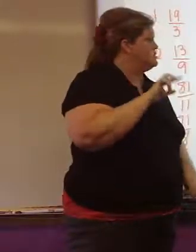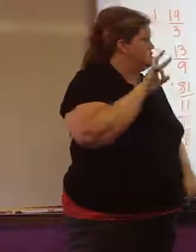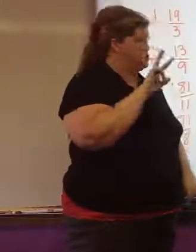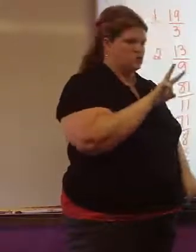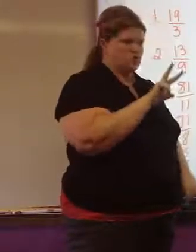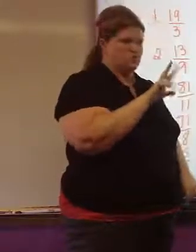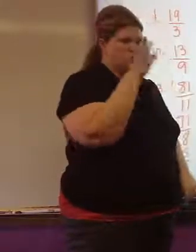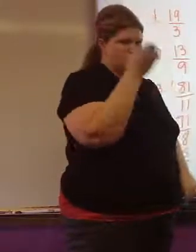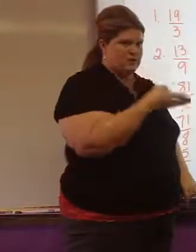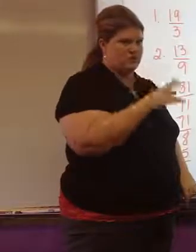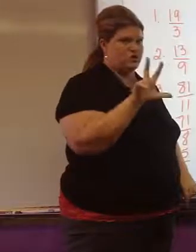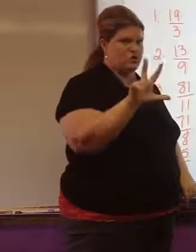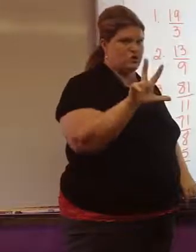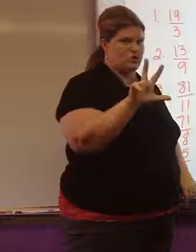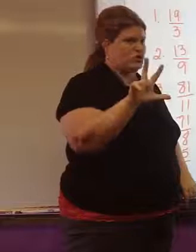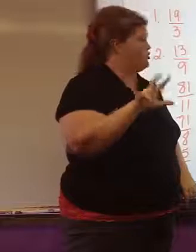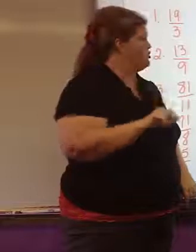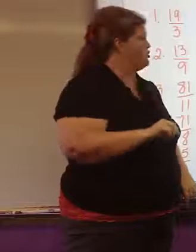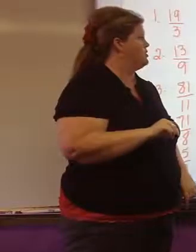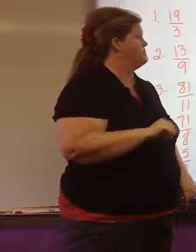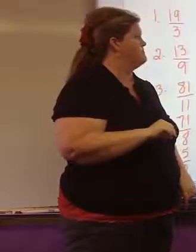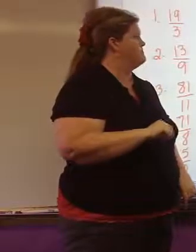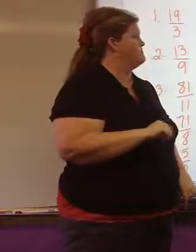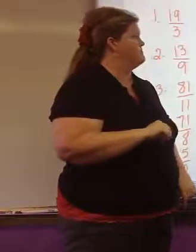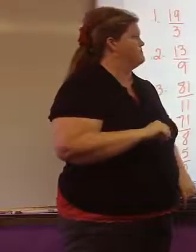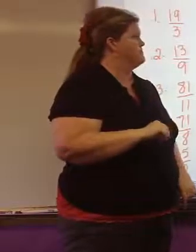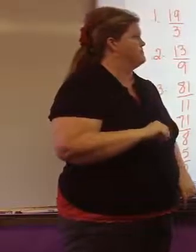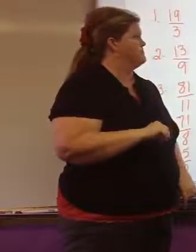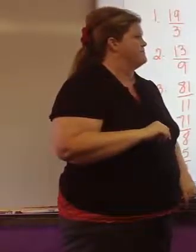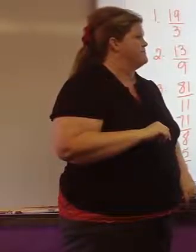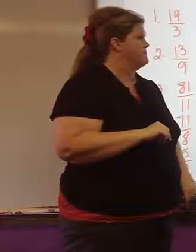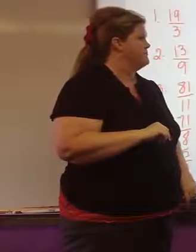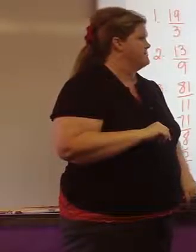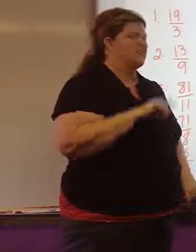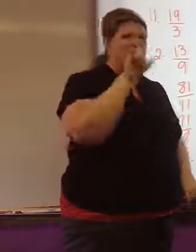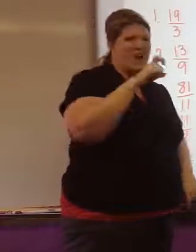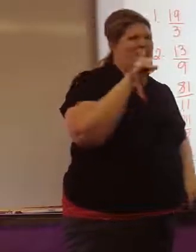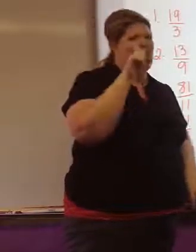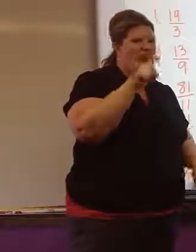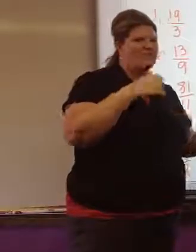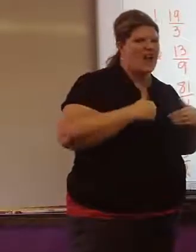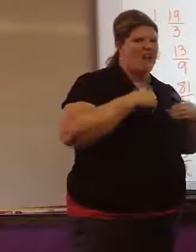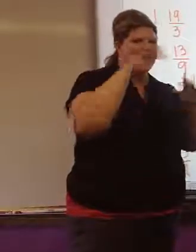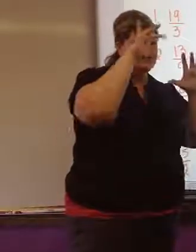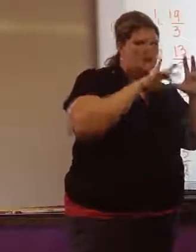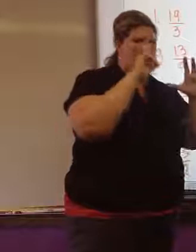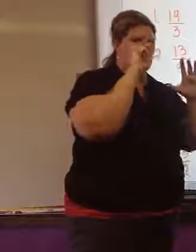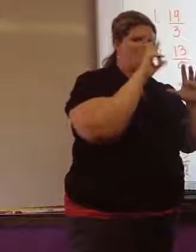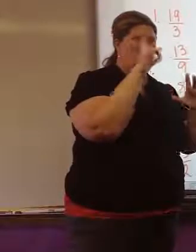2 backslash 3. You gotta have that space or it's gonna look